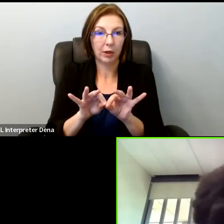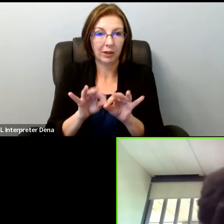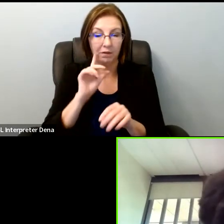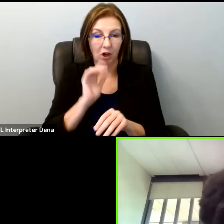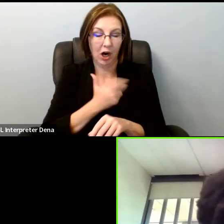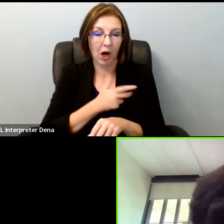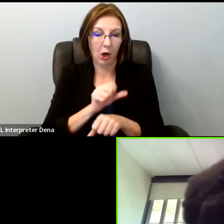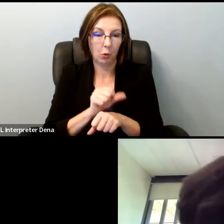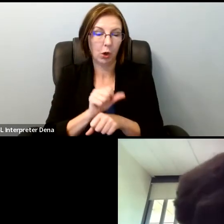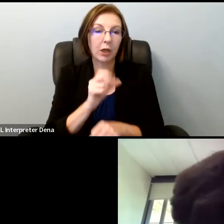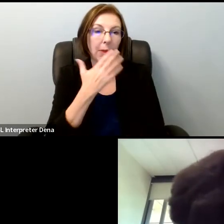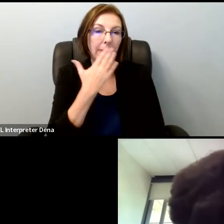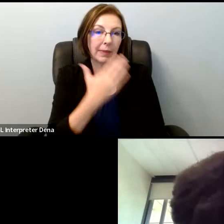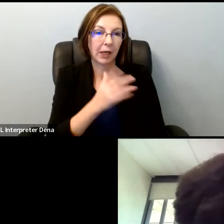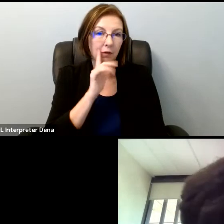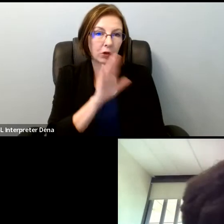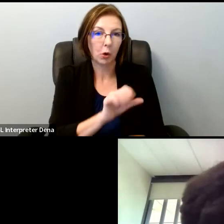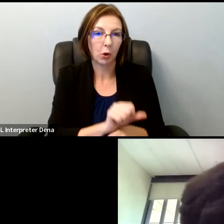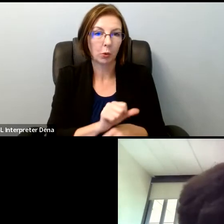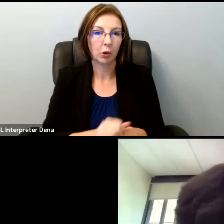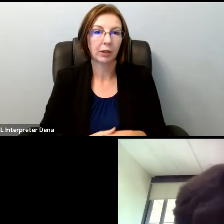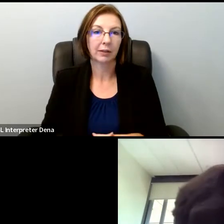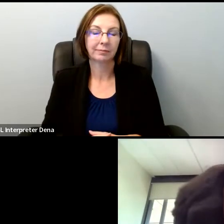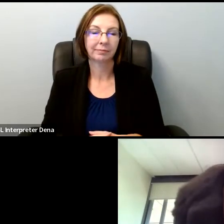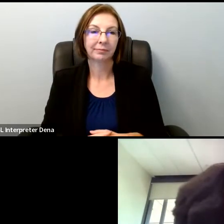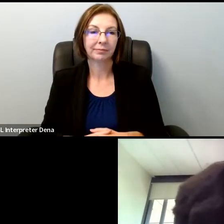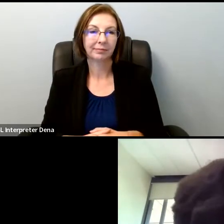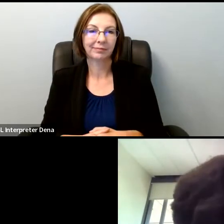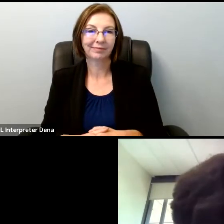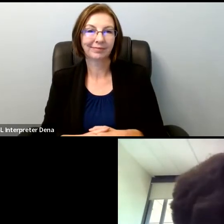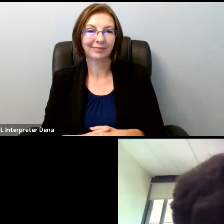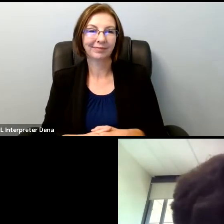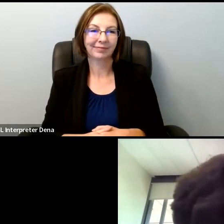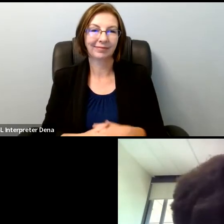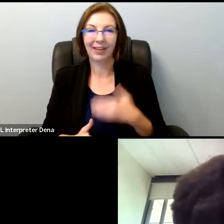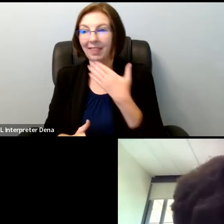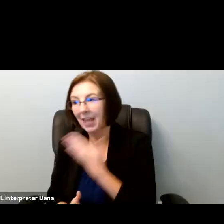you. Thank you, Taryn. Grateful for all you do.